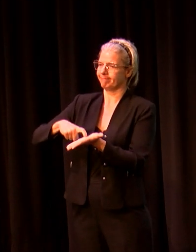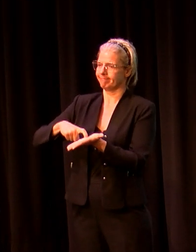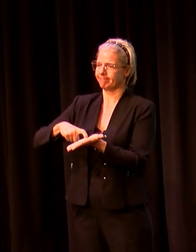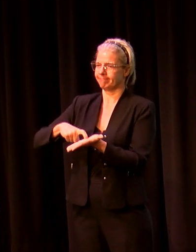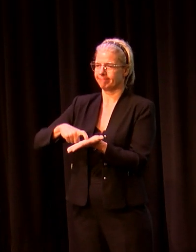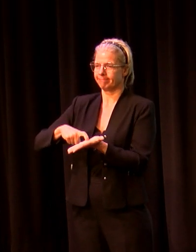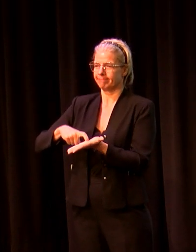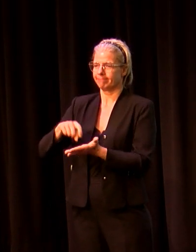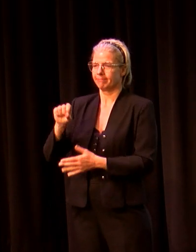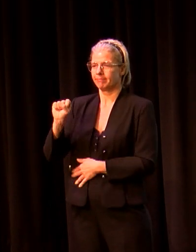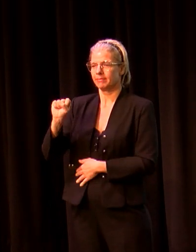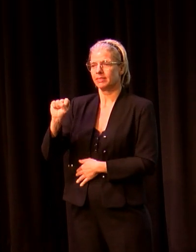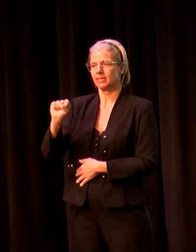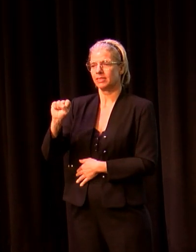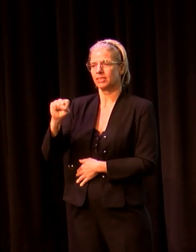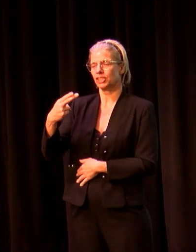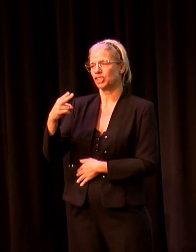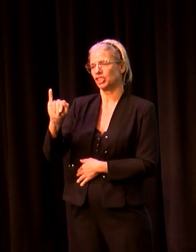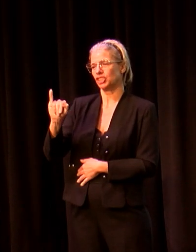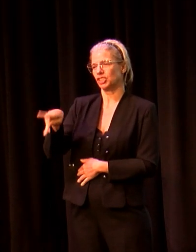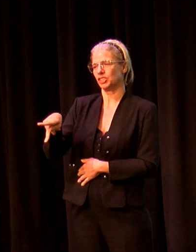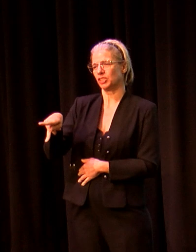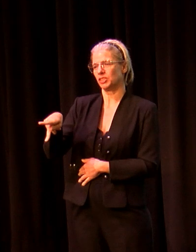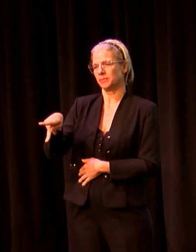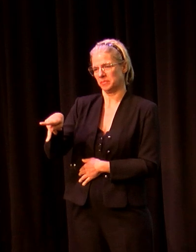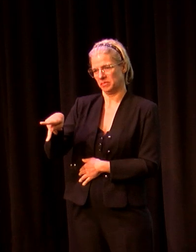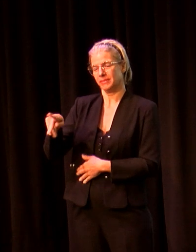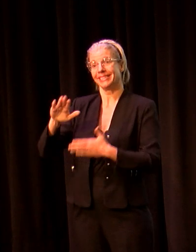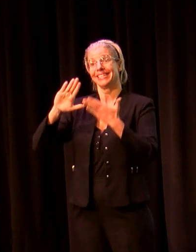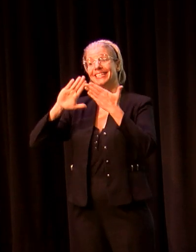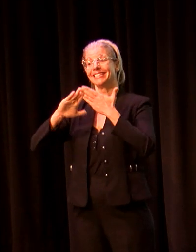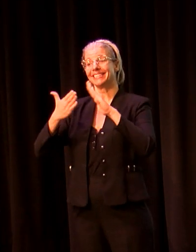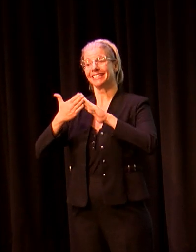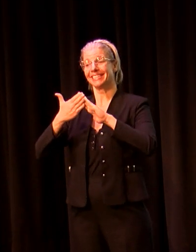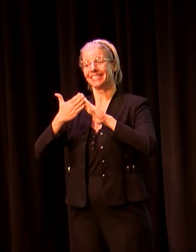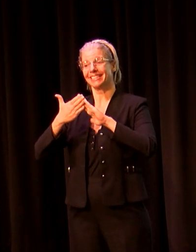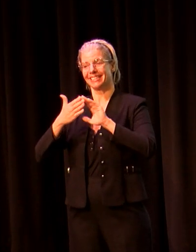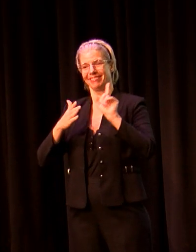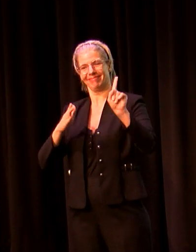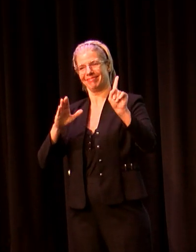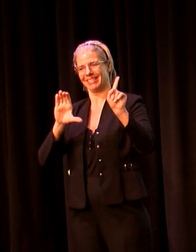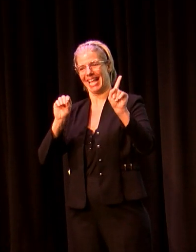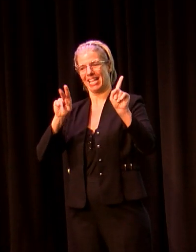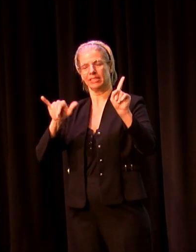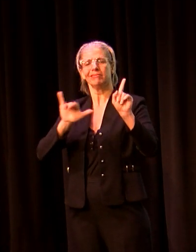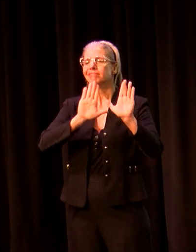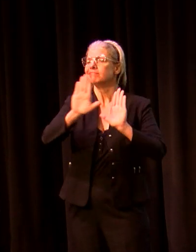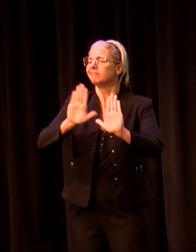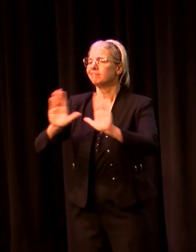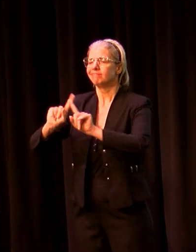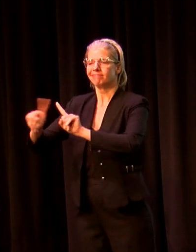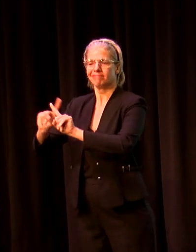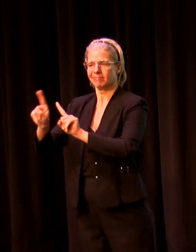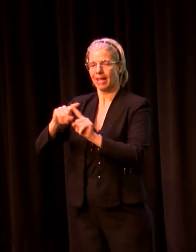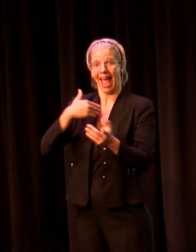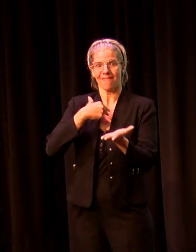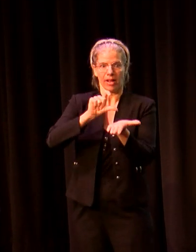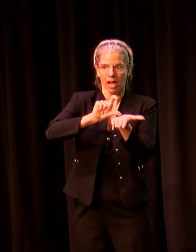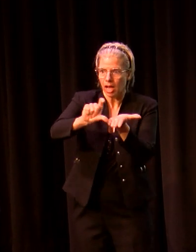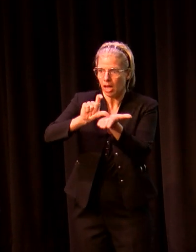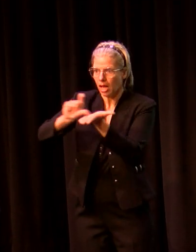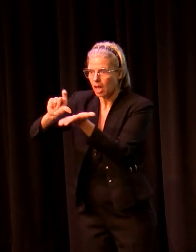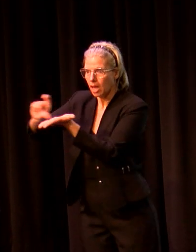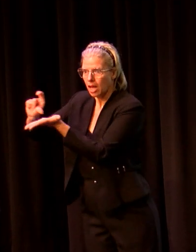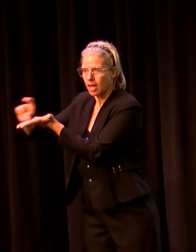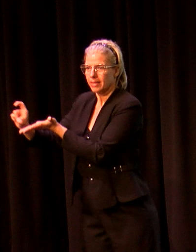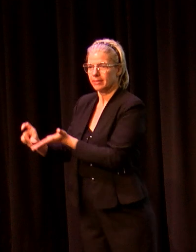state basis, but it may be a city or a county basis. Our legislative wishes would be to maintain